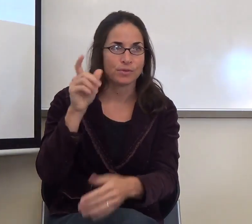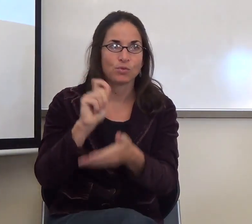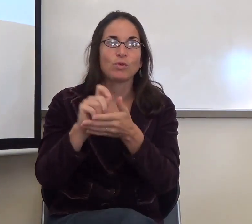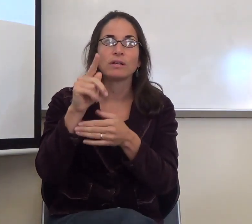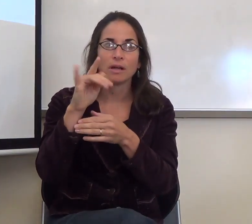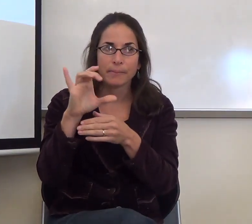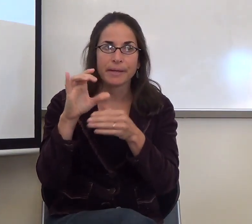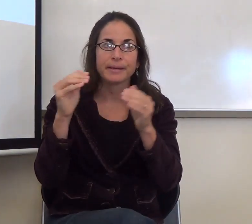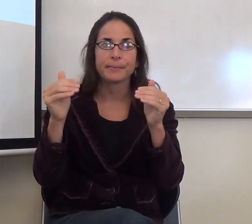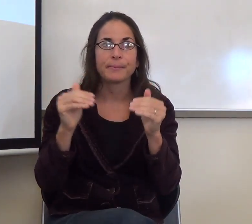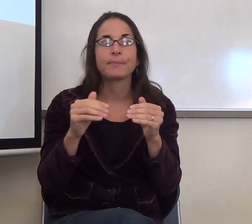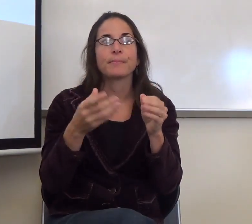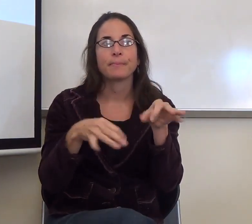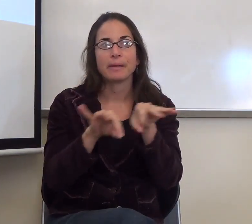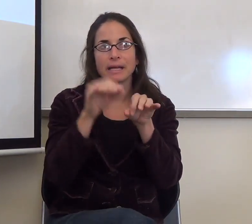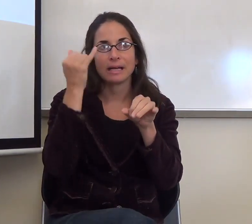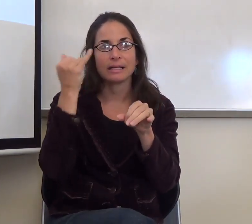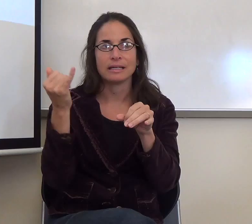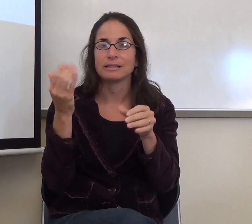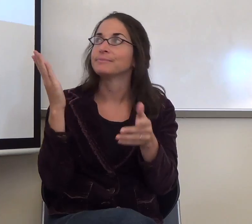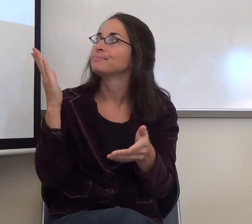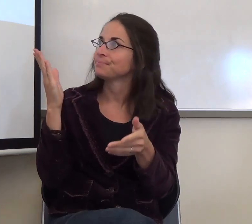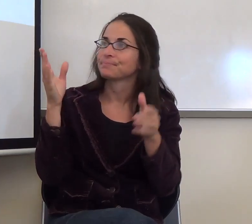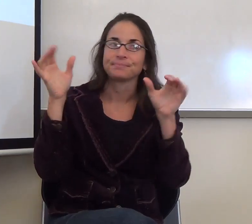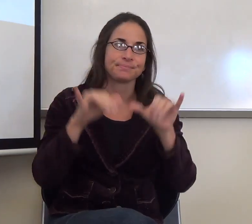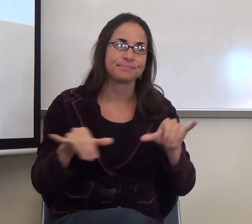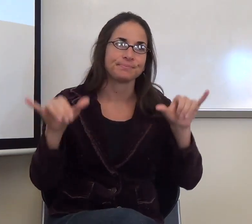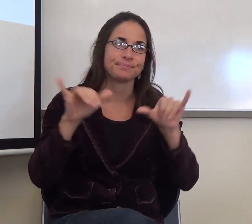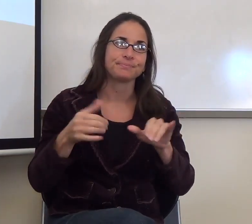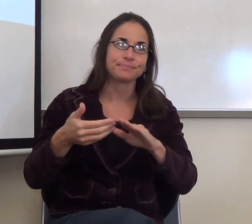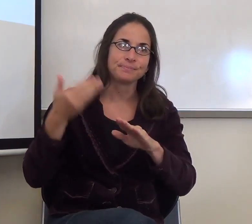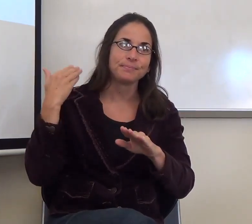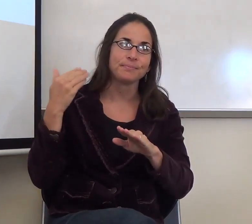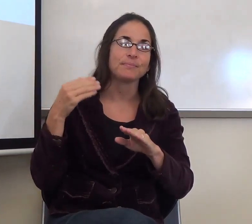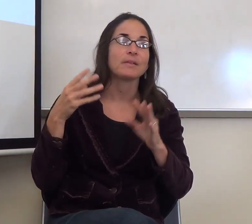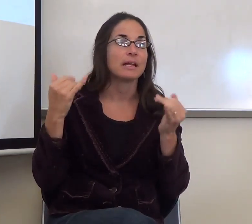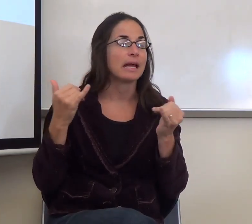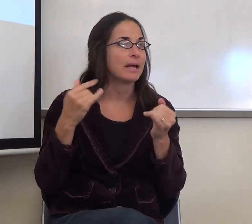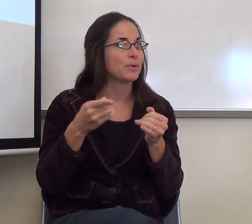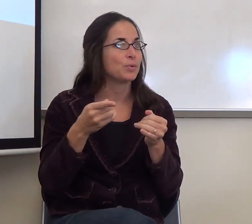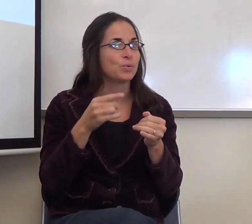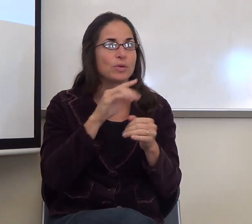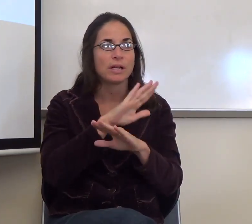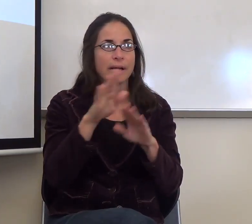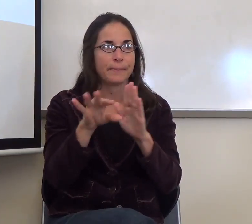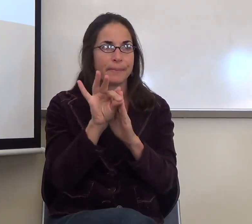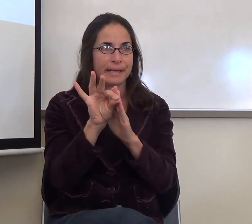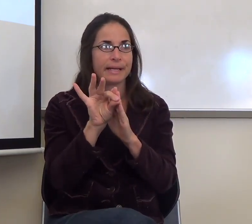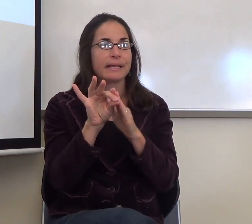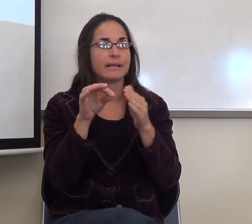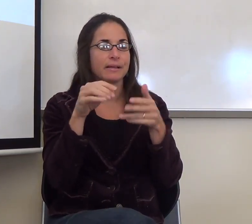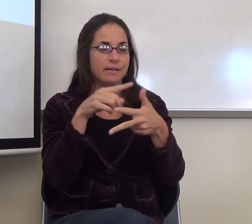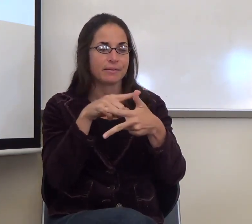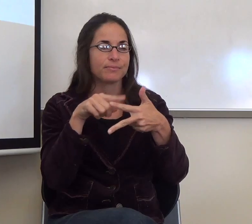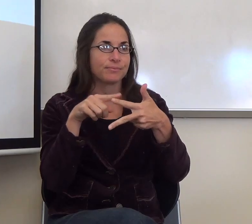out here. Same thing we have been doing, except this time you're not choosing from one of Lorraine